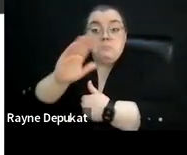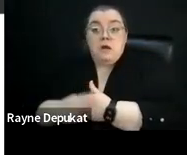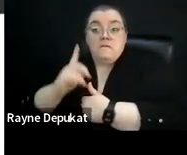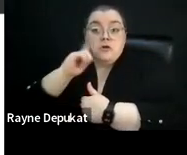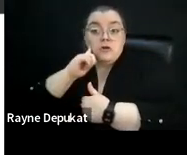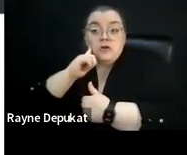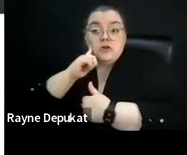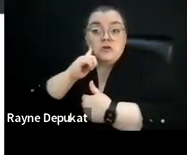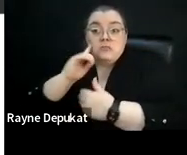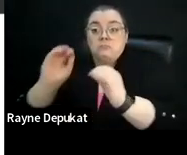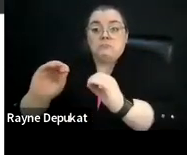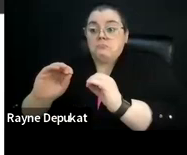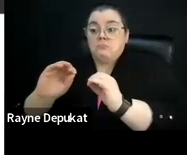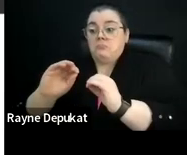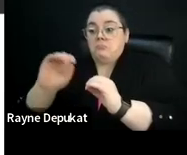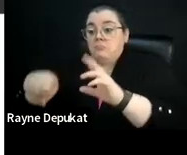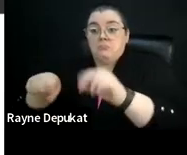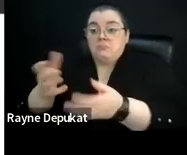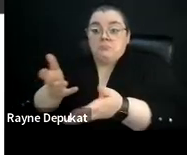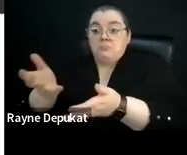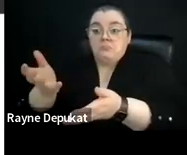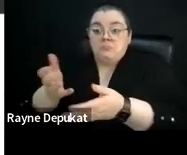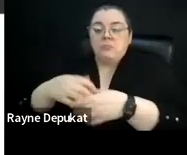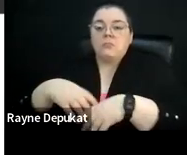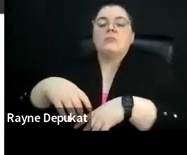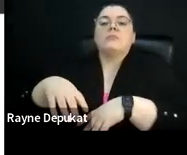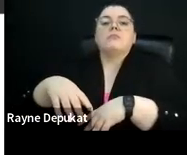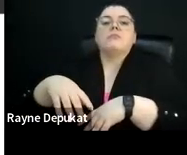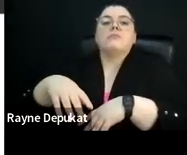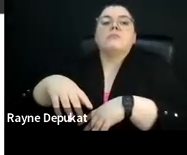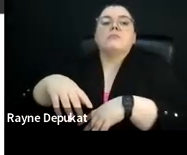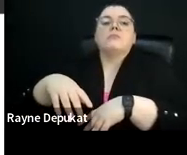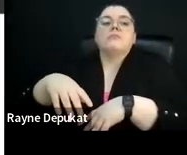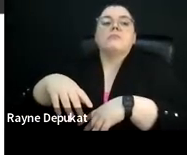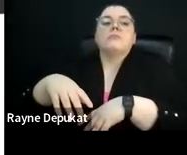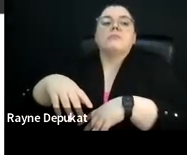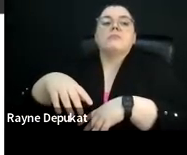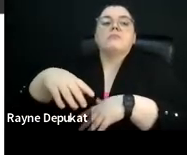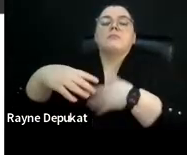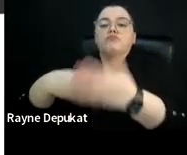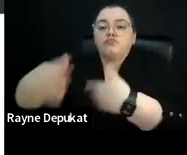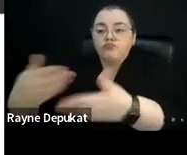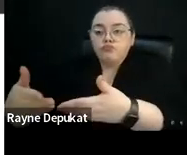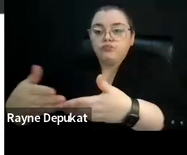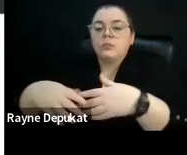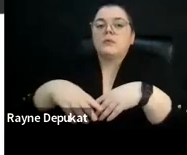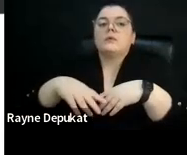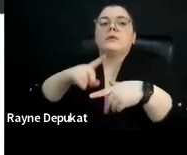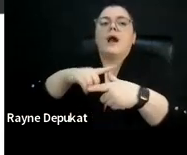requester assumes that they do have an interpreter because no news is good news, right? So if they hear nothing, they assume they have an interpreter. But